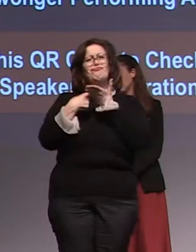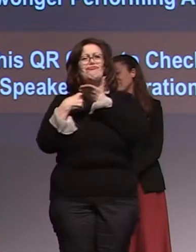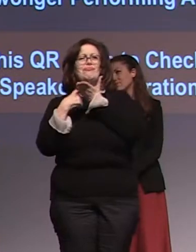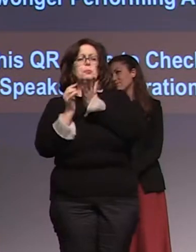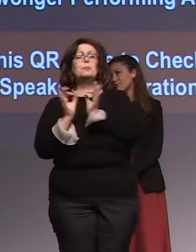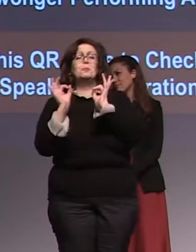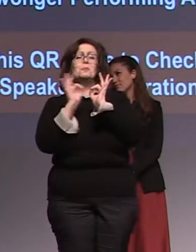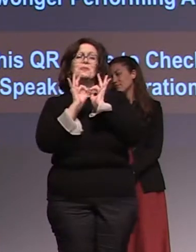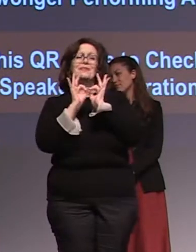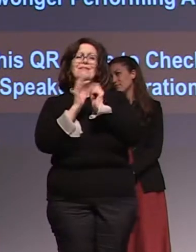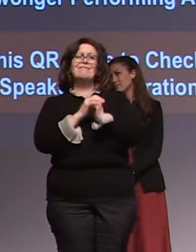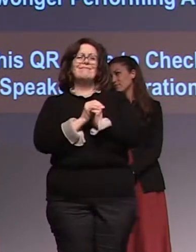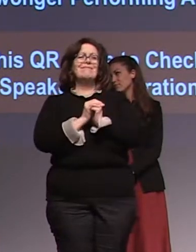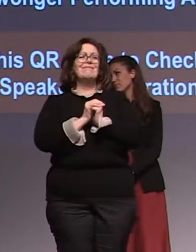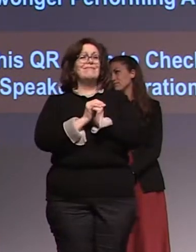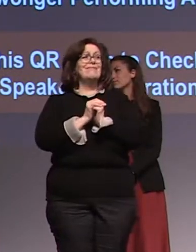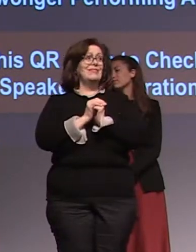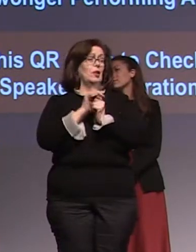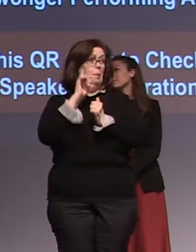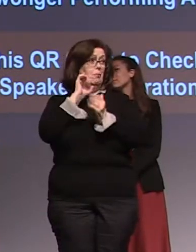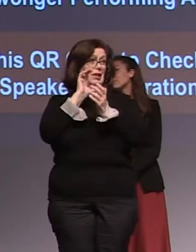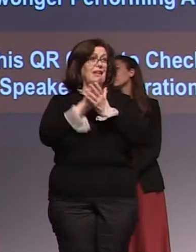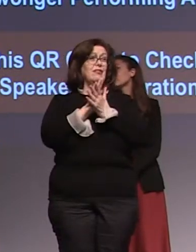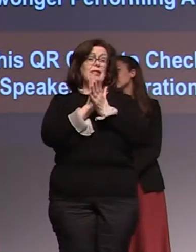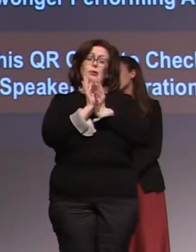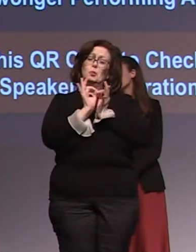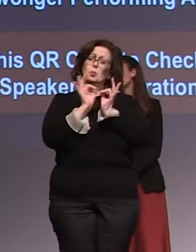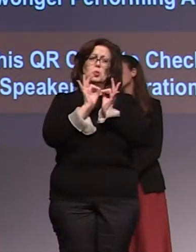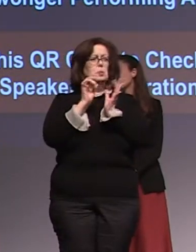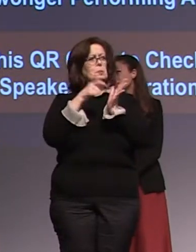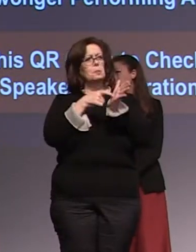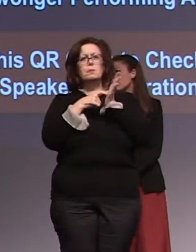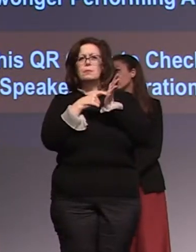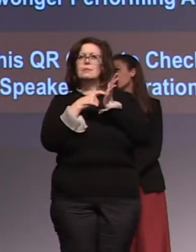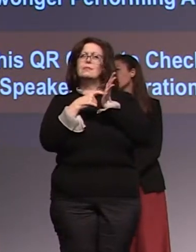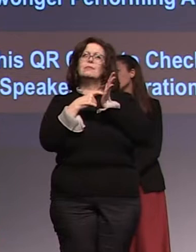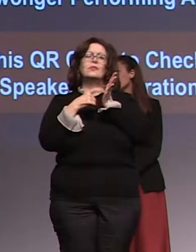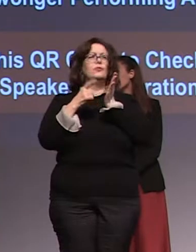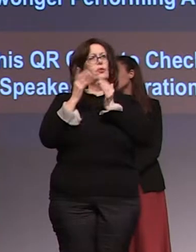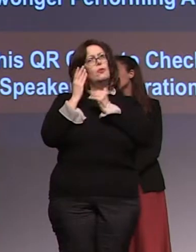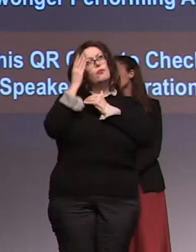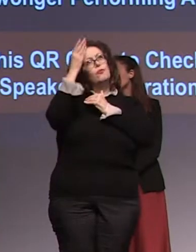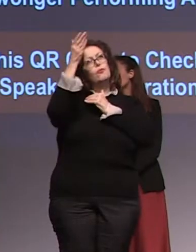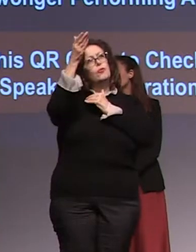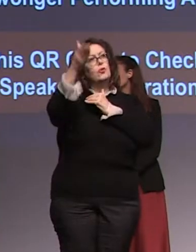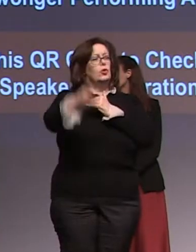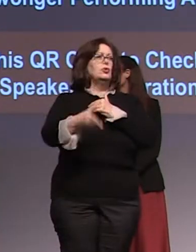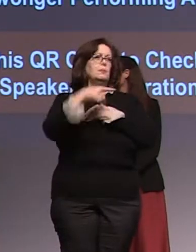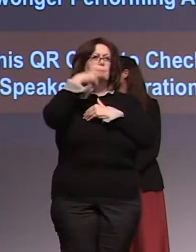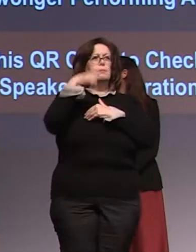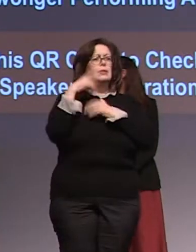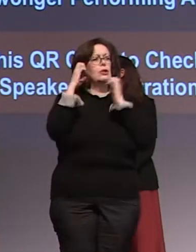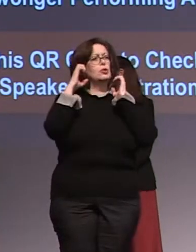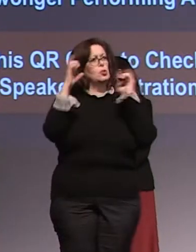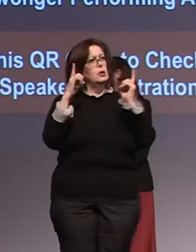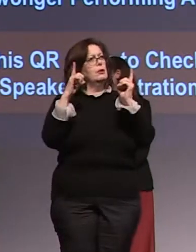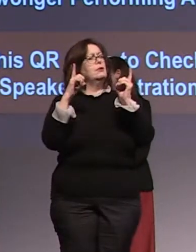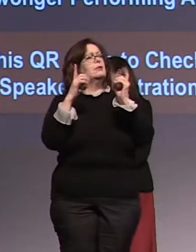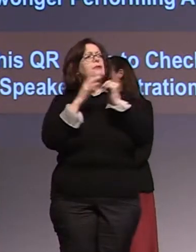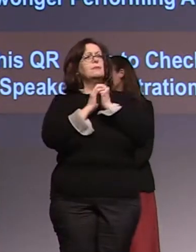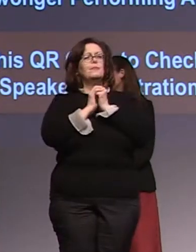important conversation. We believe this conversation is critical to the future of public education and that public